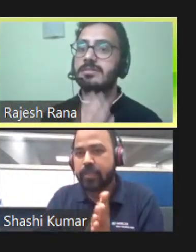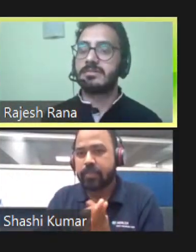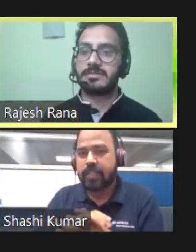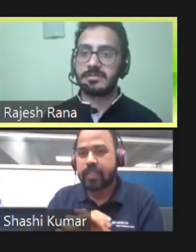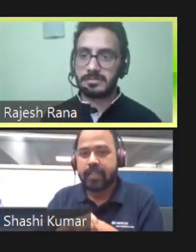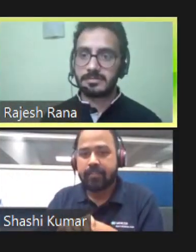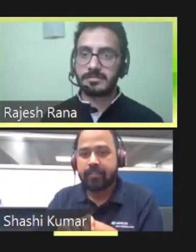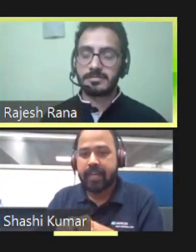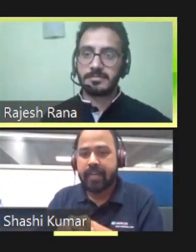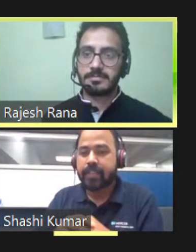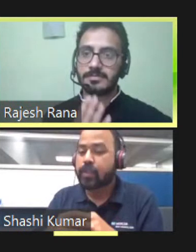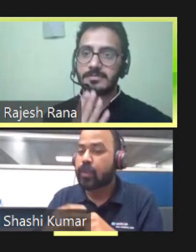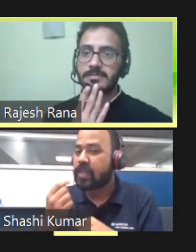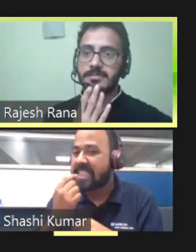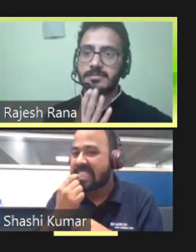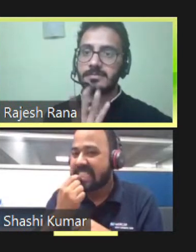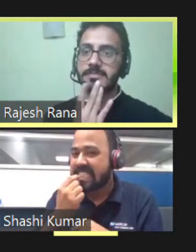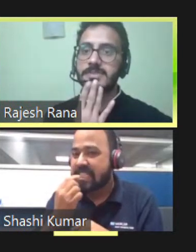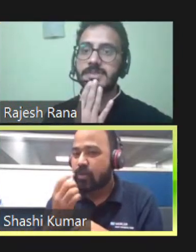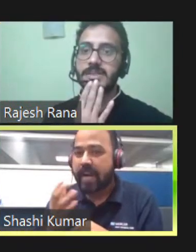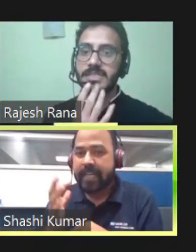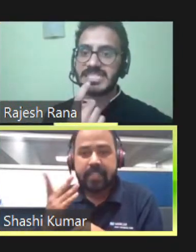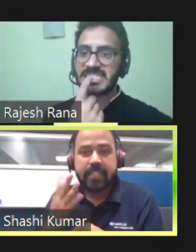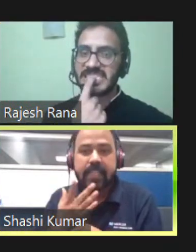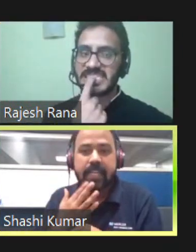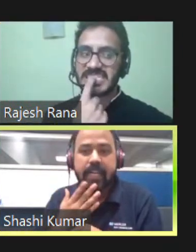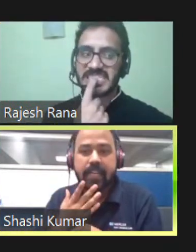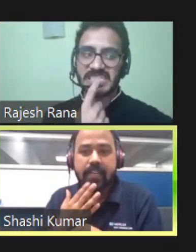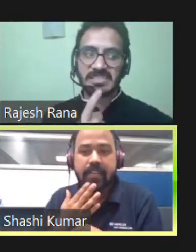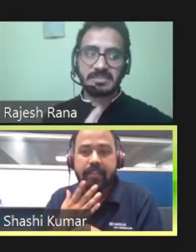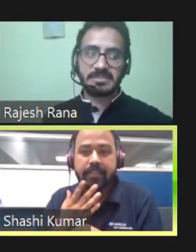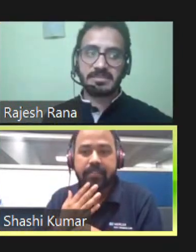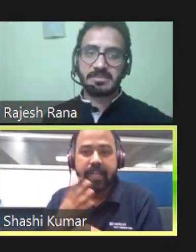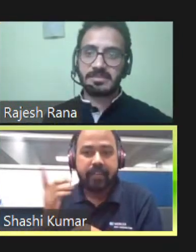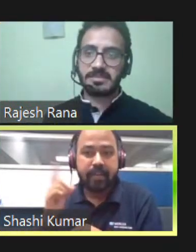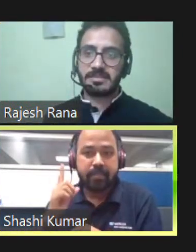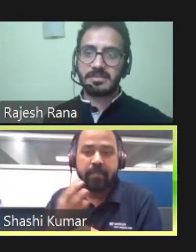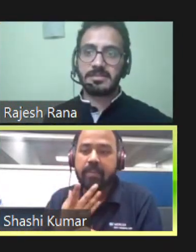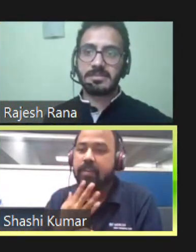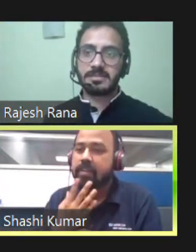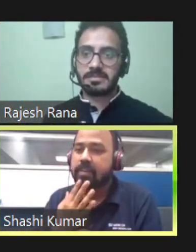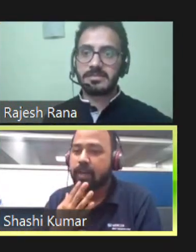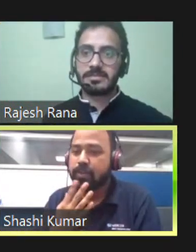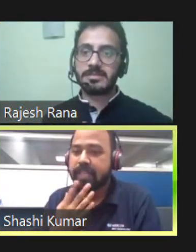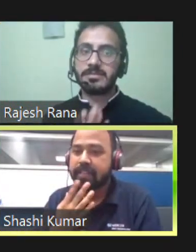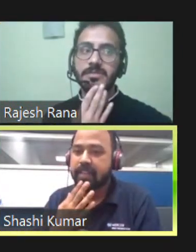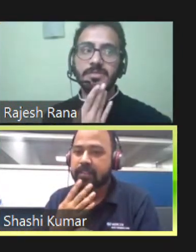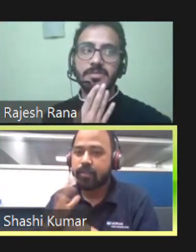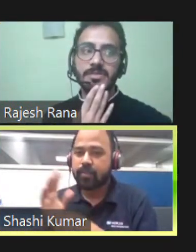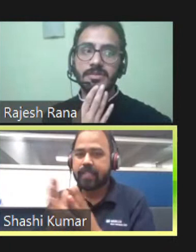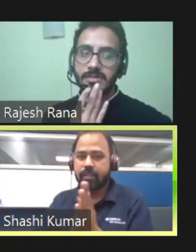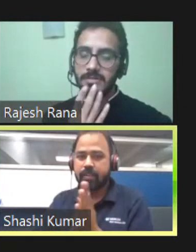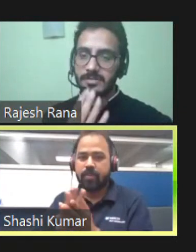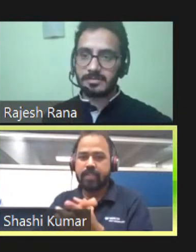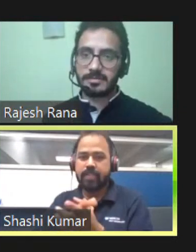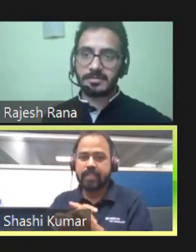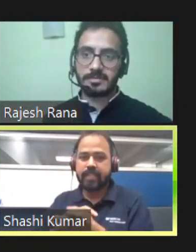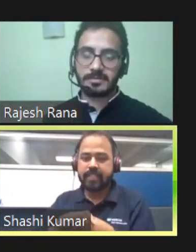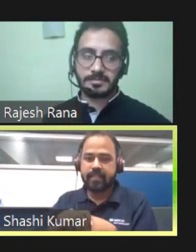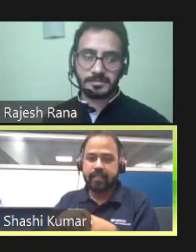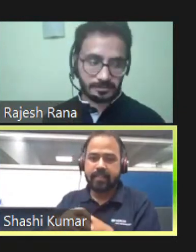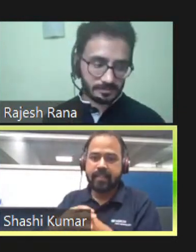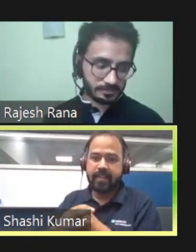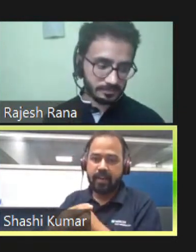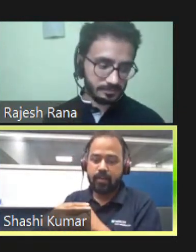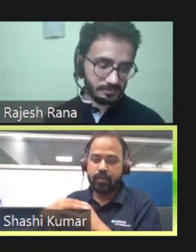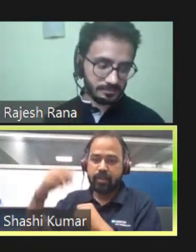about the right? So, white colors, right? Remember colors, how to say colors. So, guys, all set. Let's